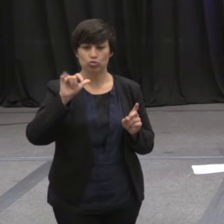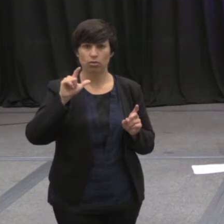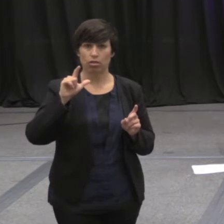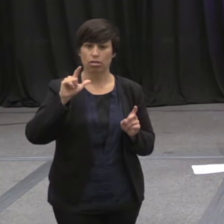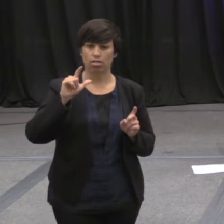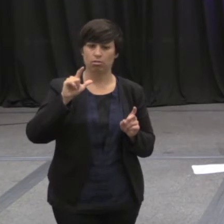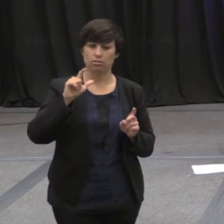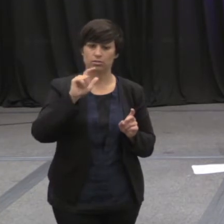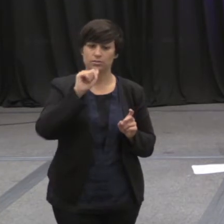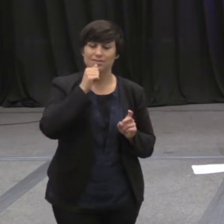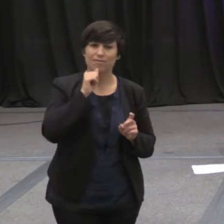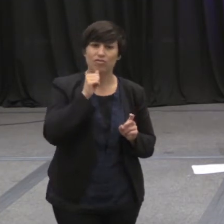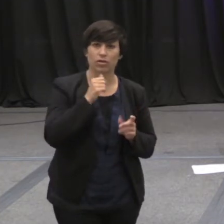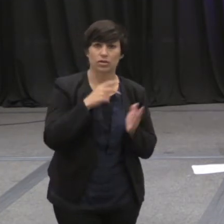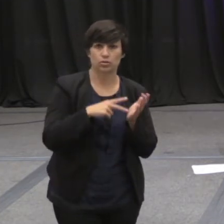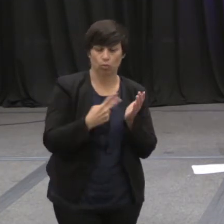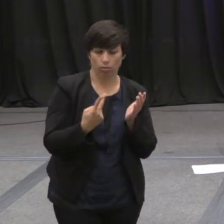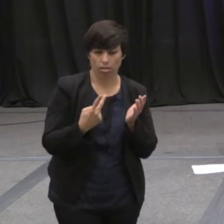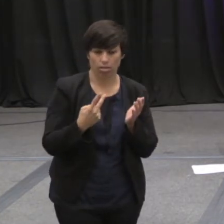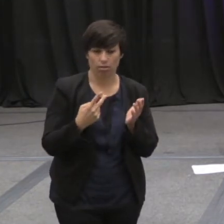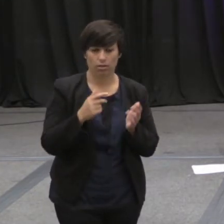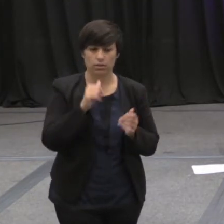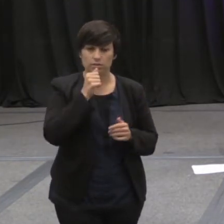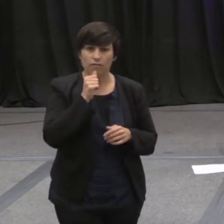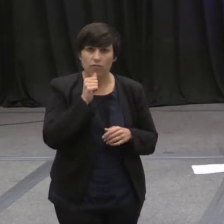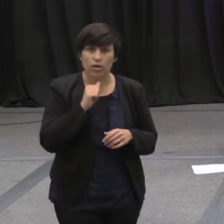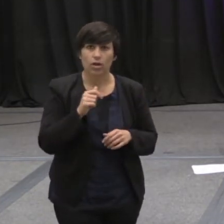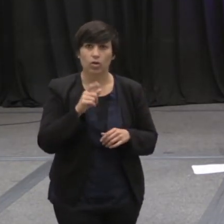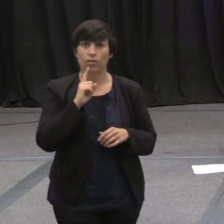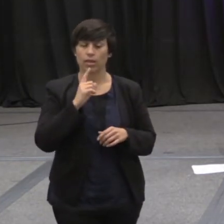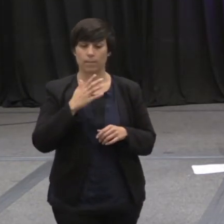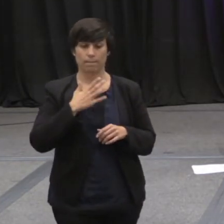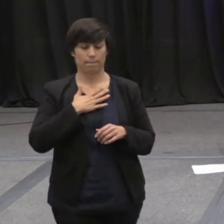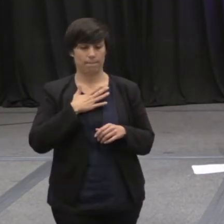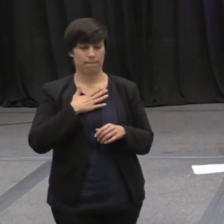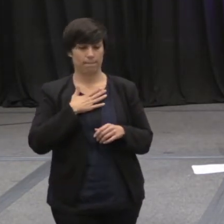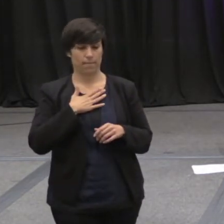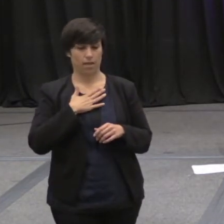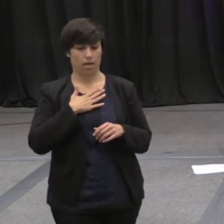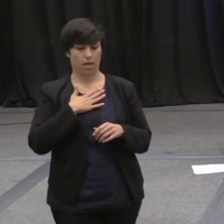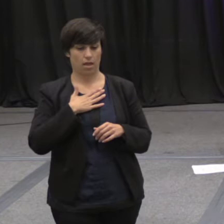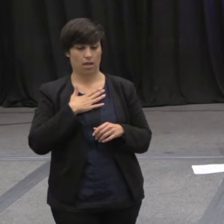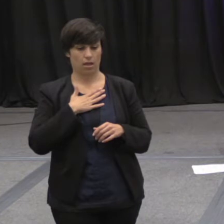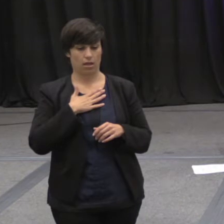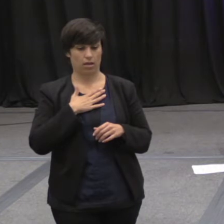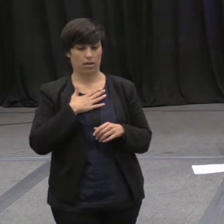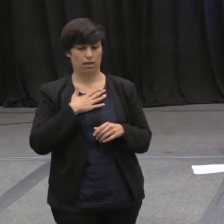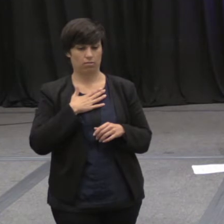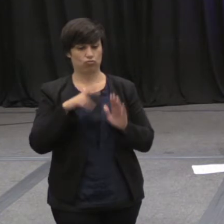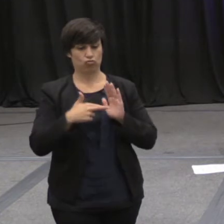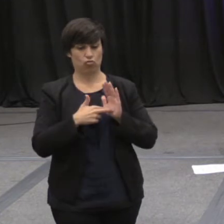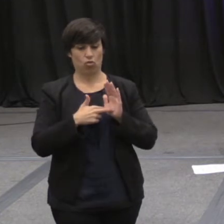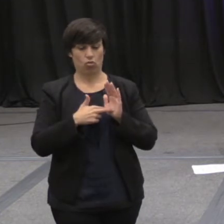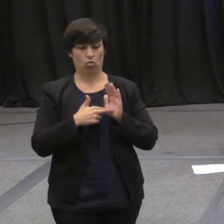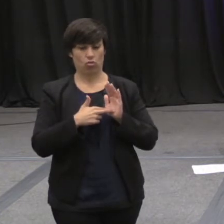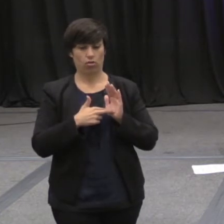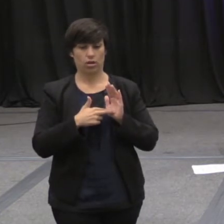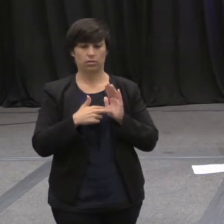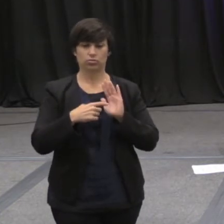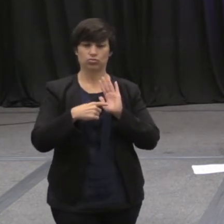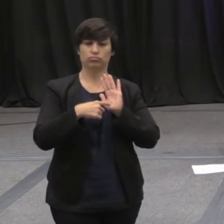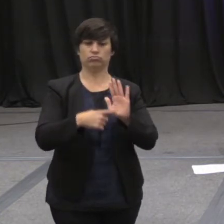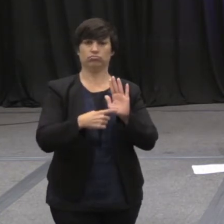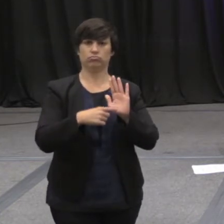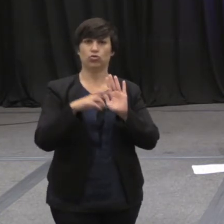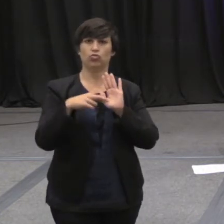a person who inhabits sexual space is to role model acceptance for where you are right now. Because I would be, everything being equal